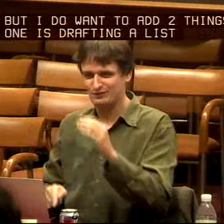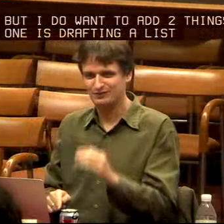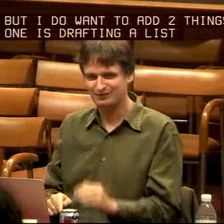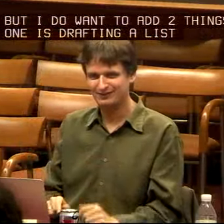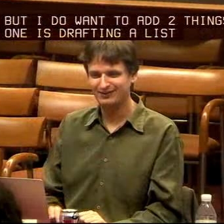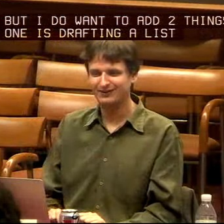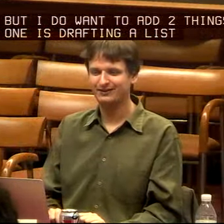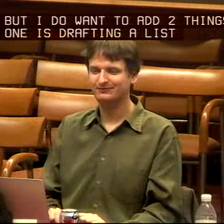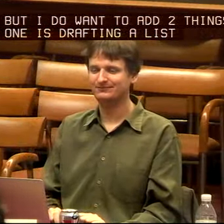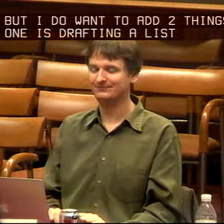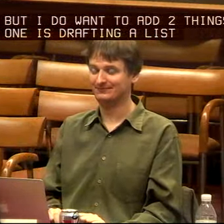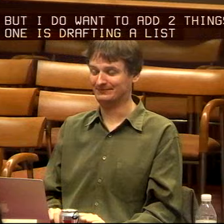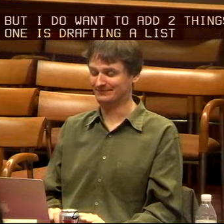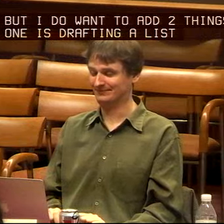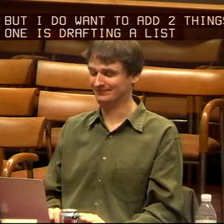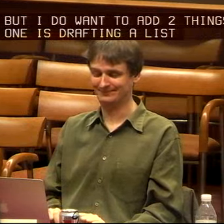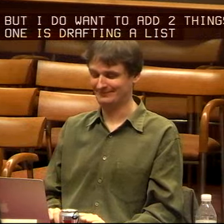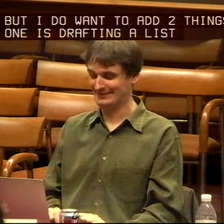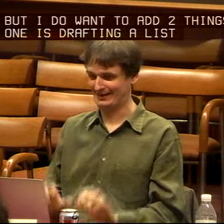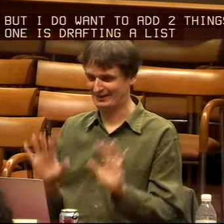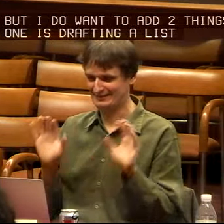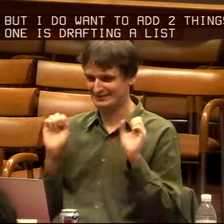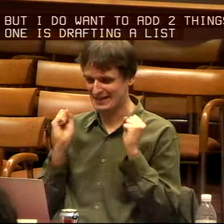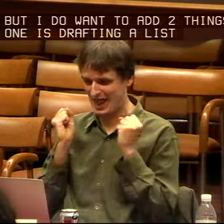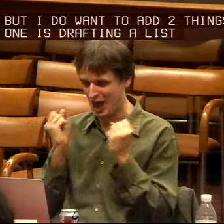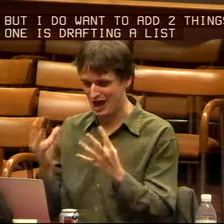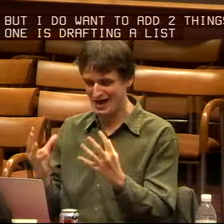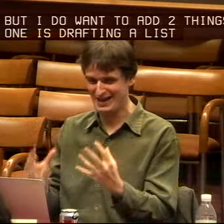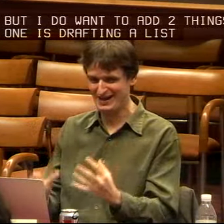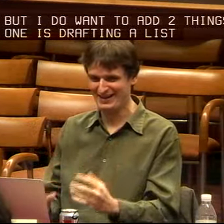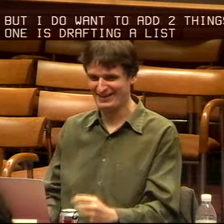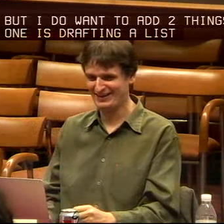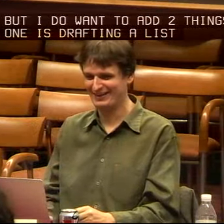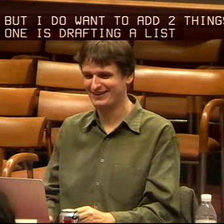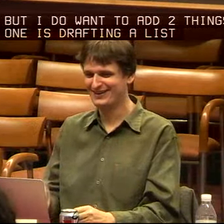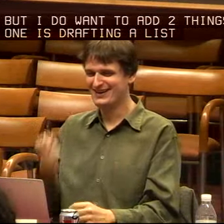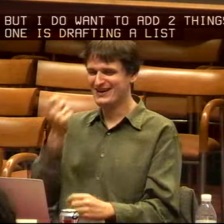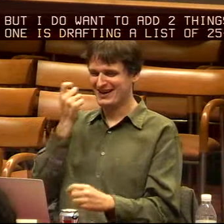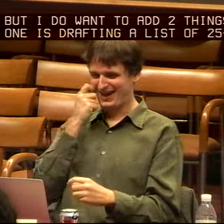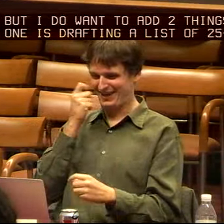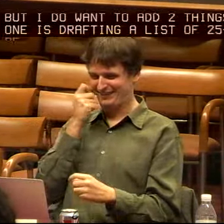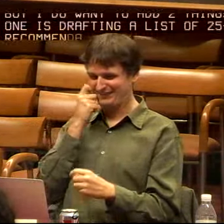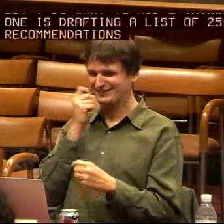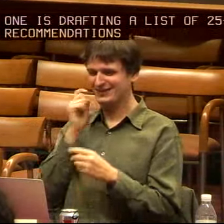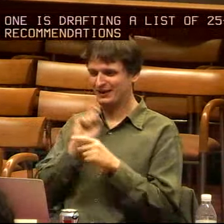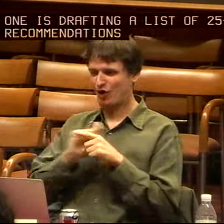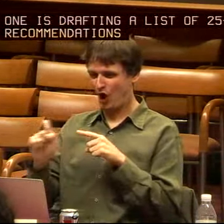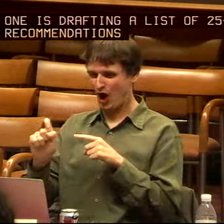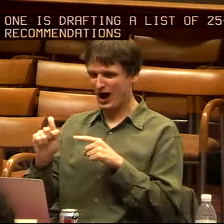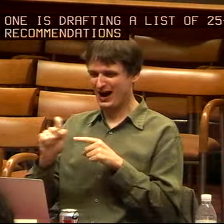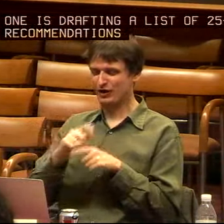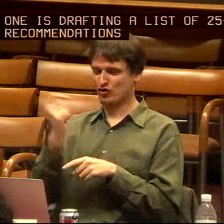of 25 to 28 recommendations. And I know that that's a lot.